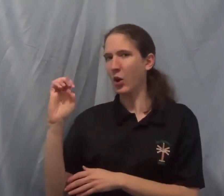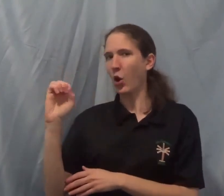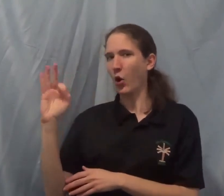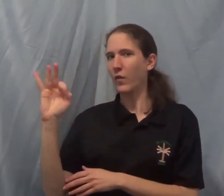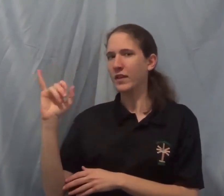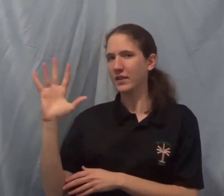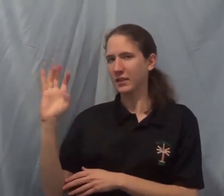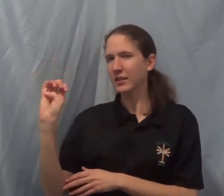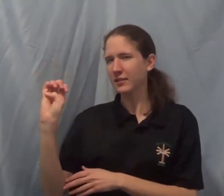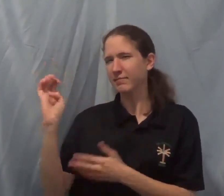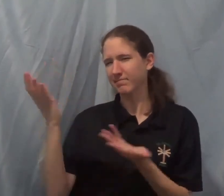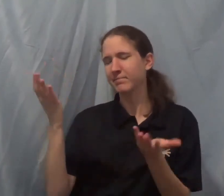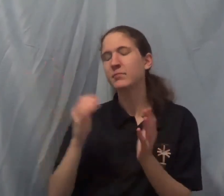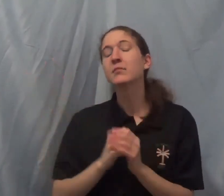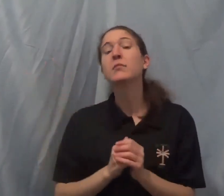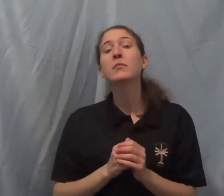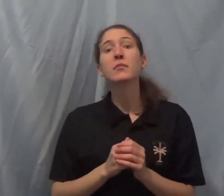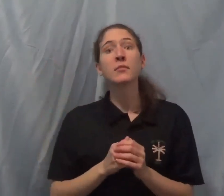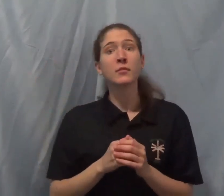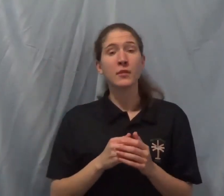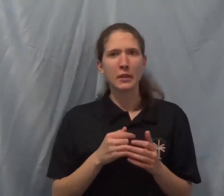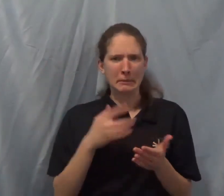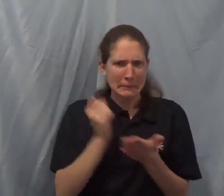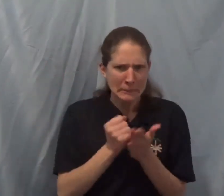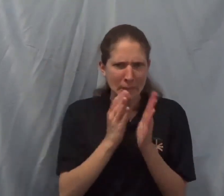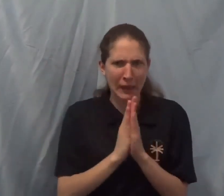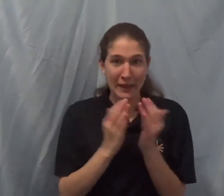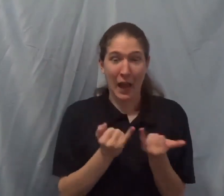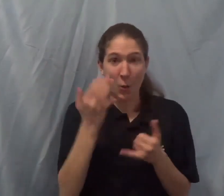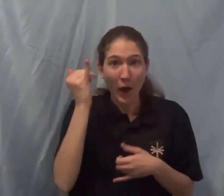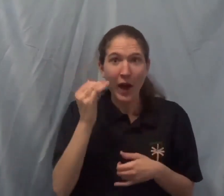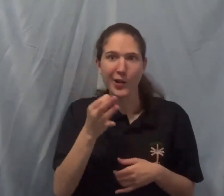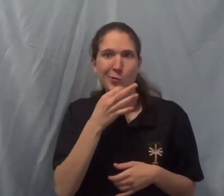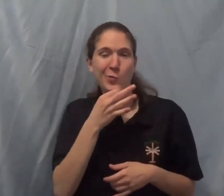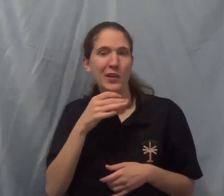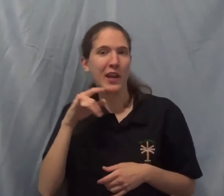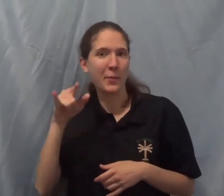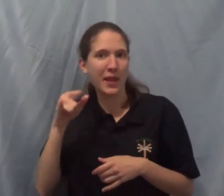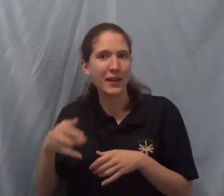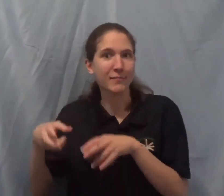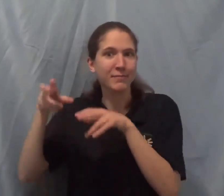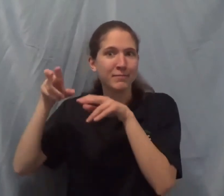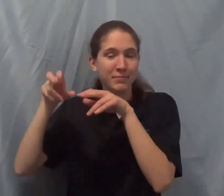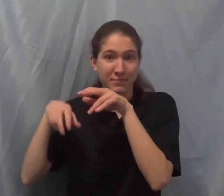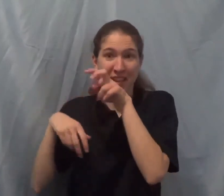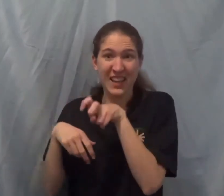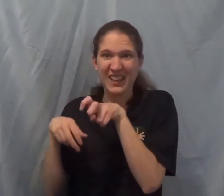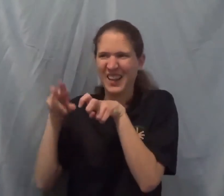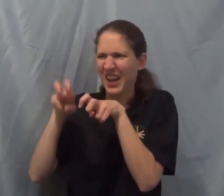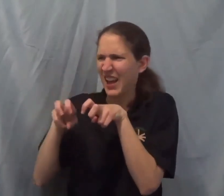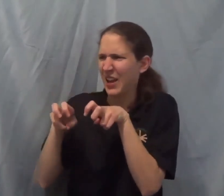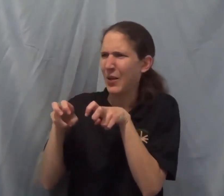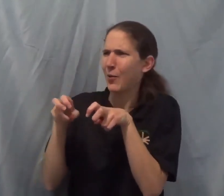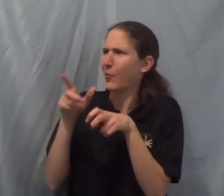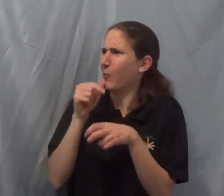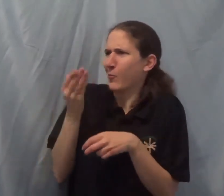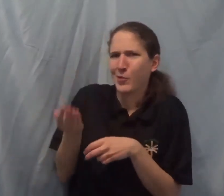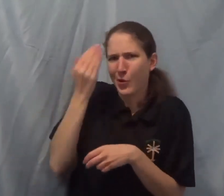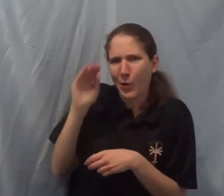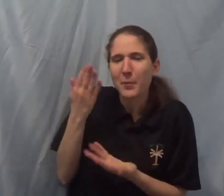takes. So someone sheepishly stuck his head around the corner. So I presume you're hearing confessions. That's